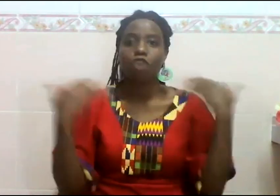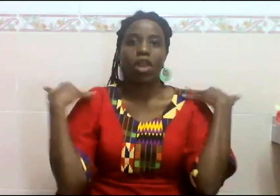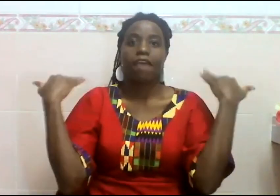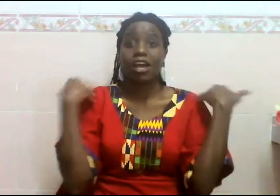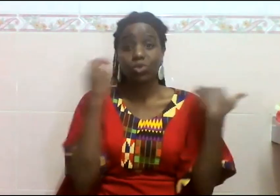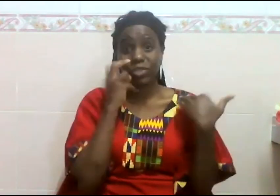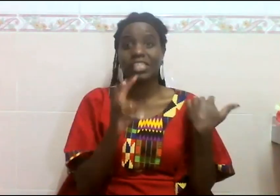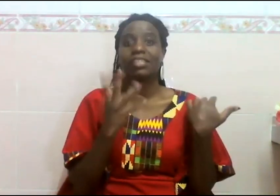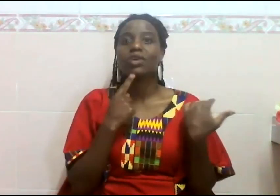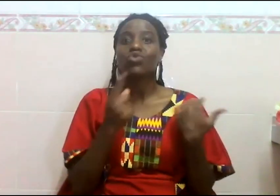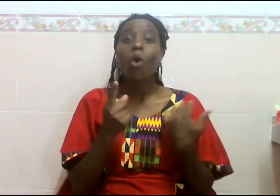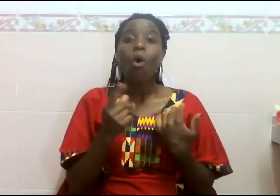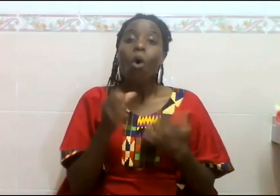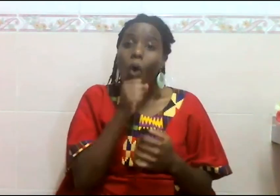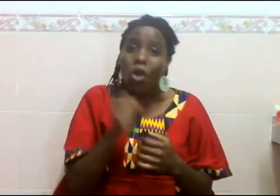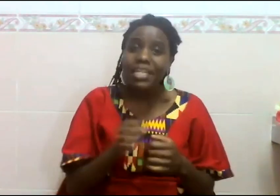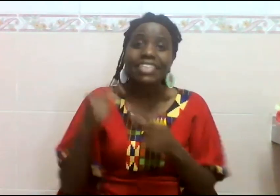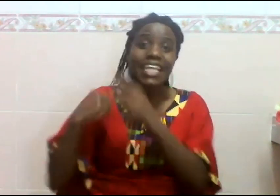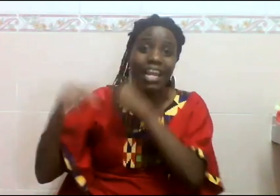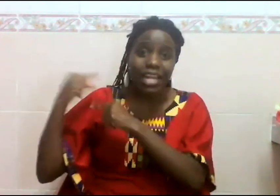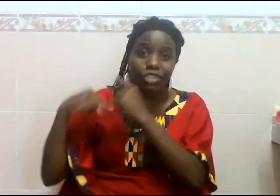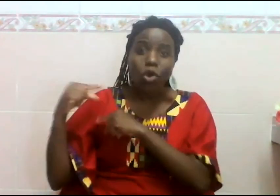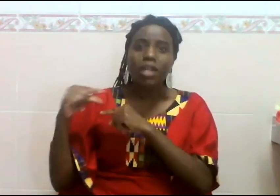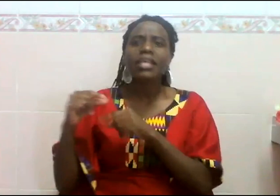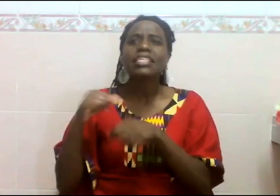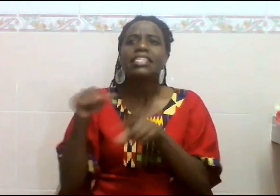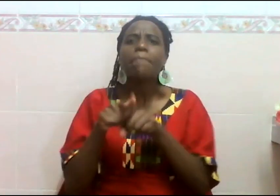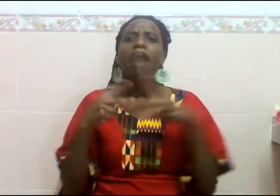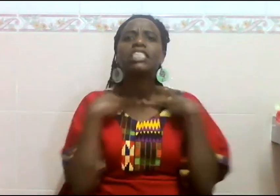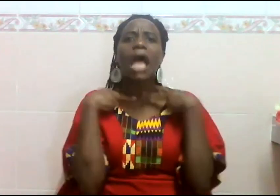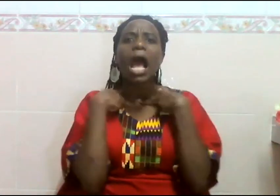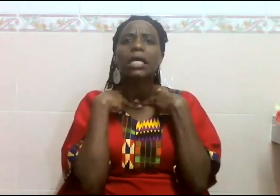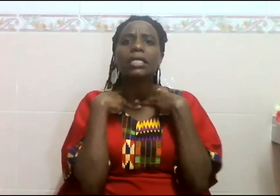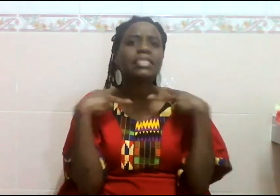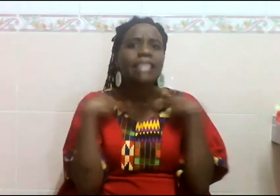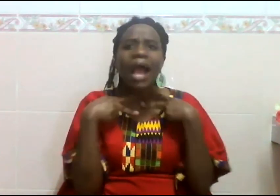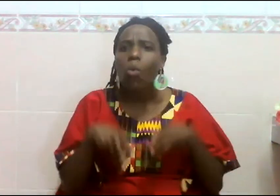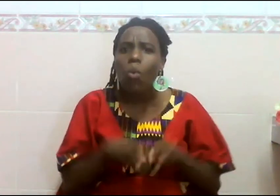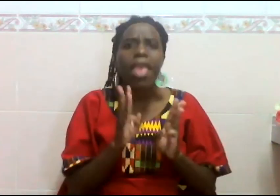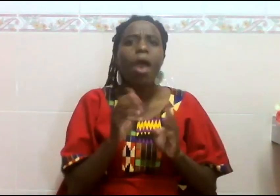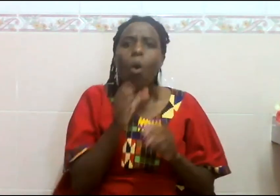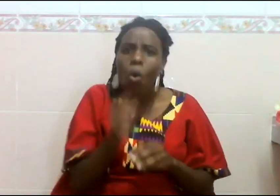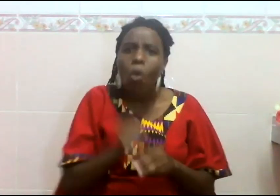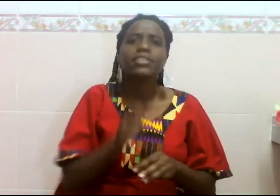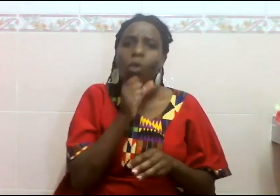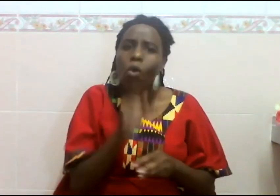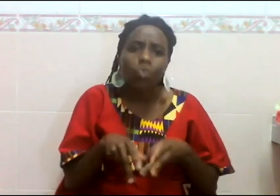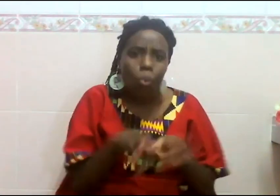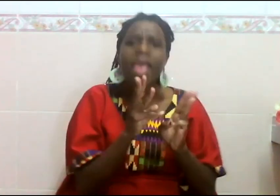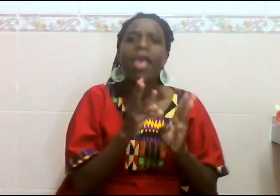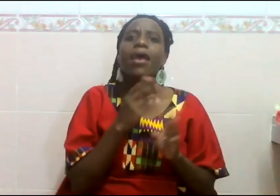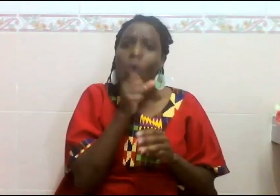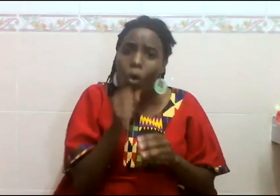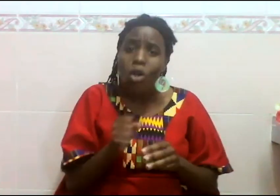younger generation are trying to weigh these things up, but we still come back to almost the same center, because the